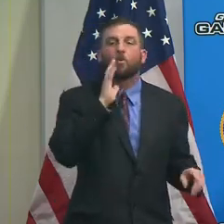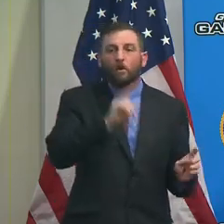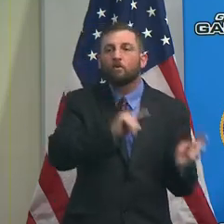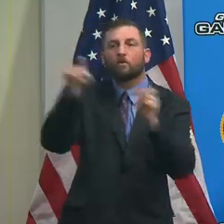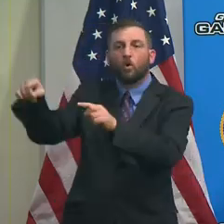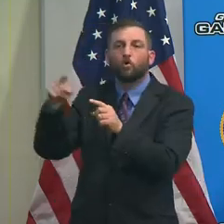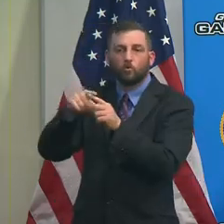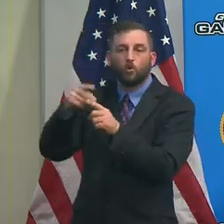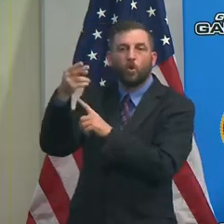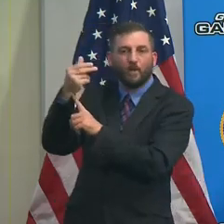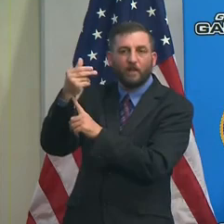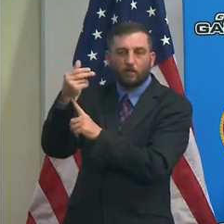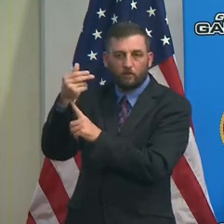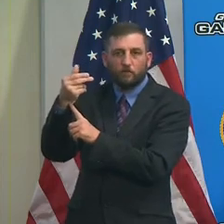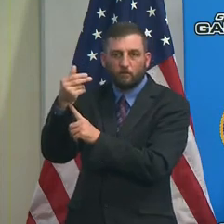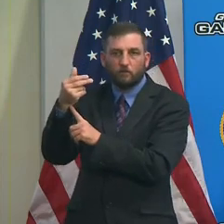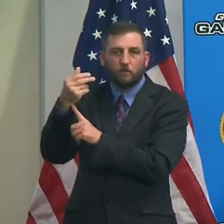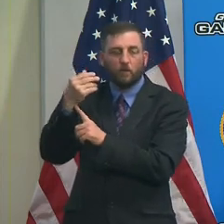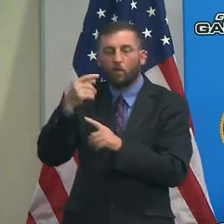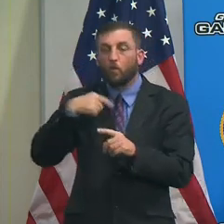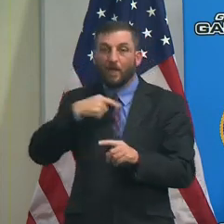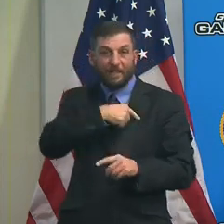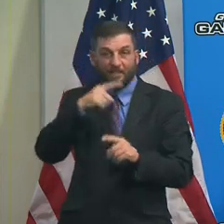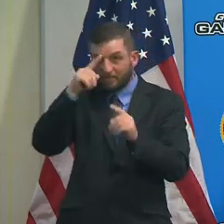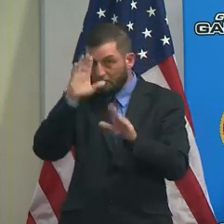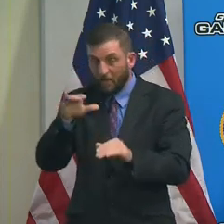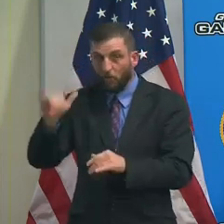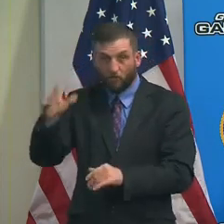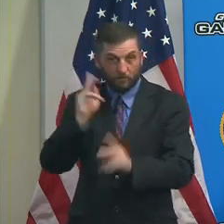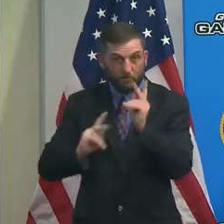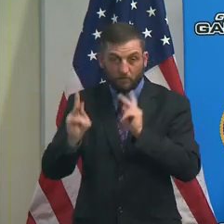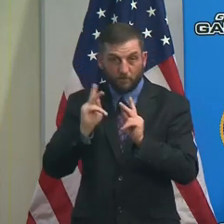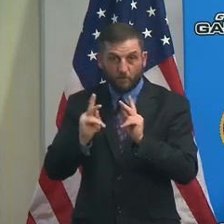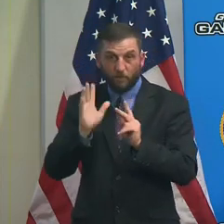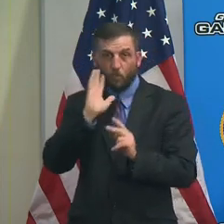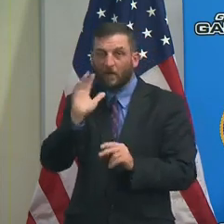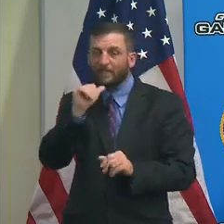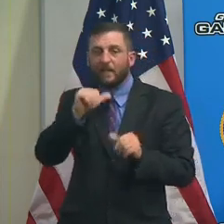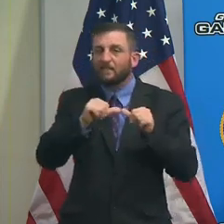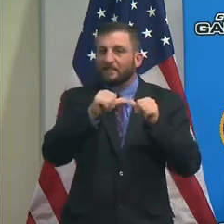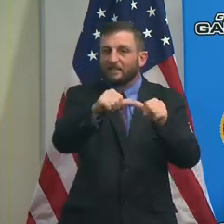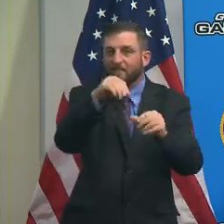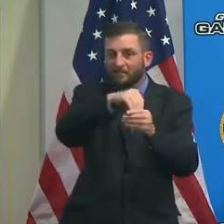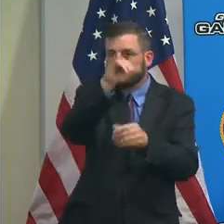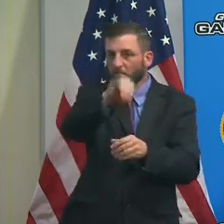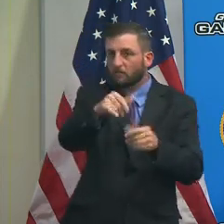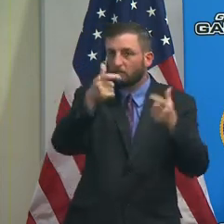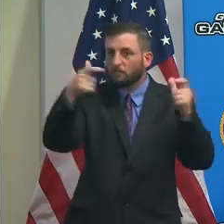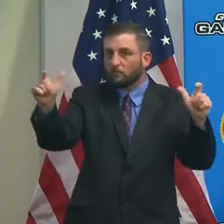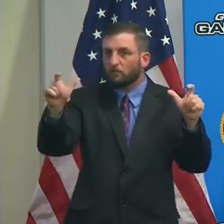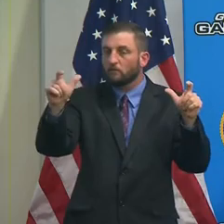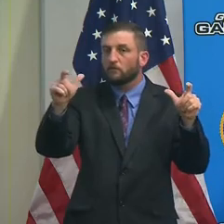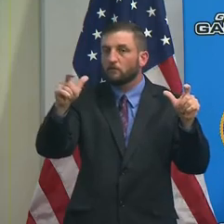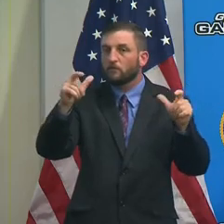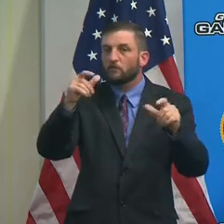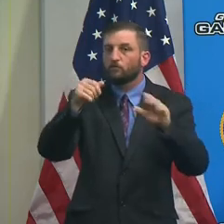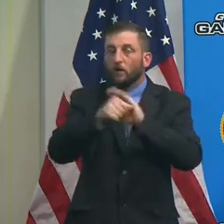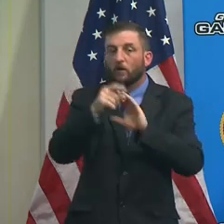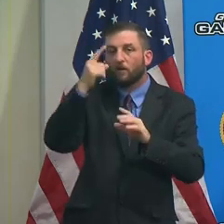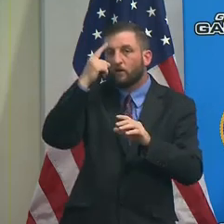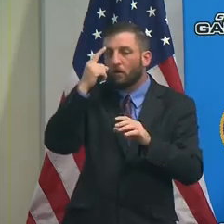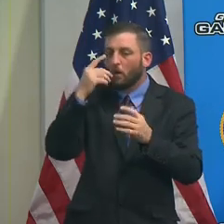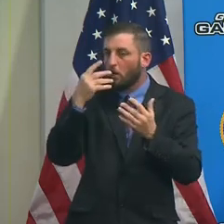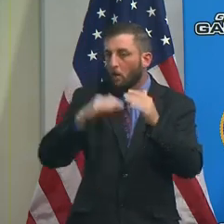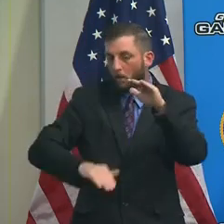hotel room. So we don't expect these individuals to be in our non-congregate shelters for more than about 24 hours